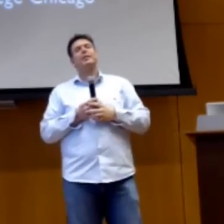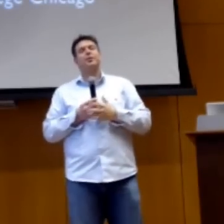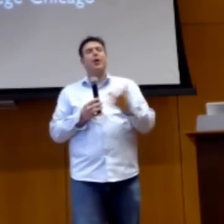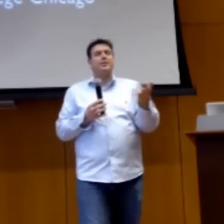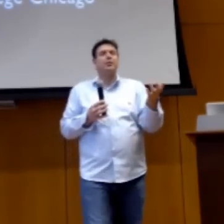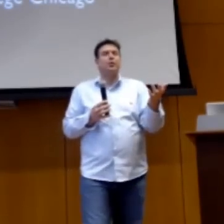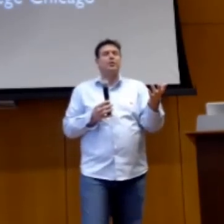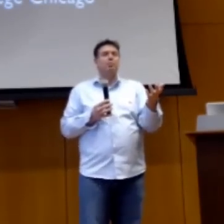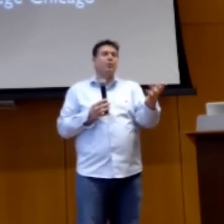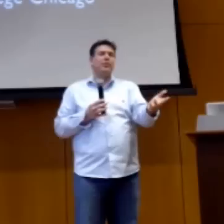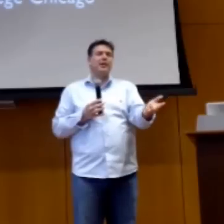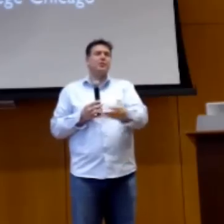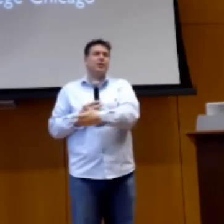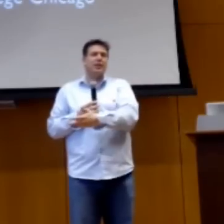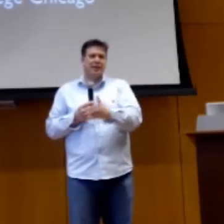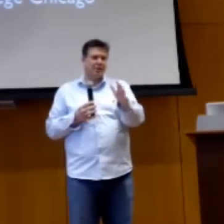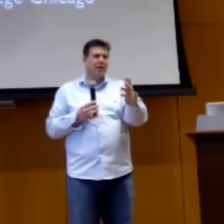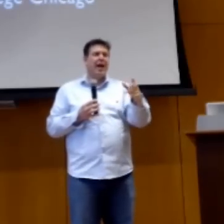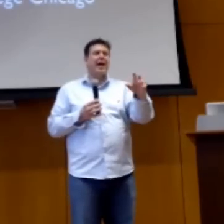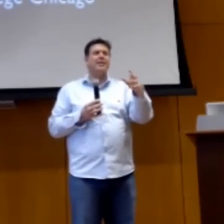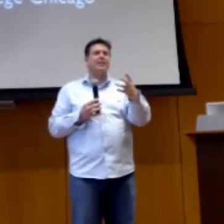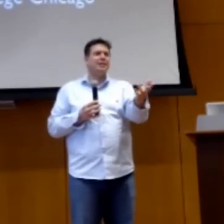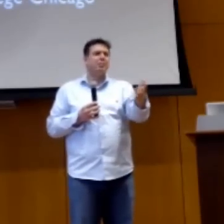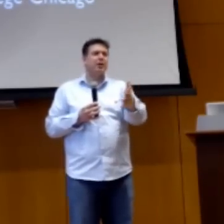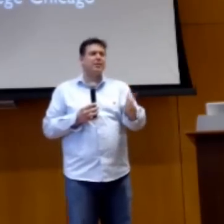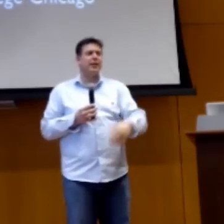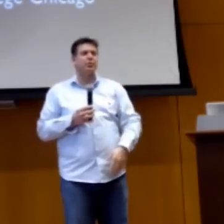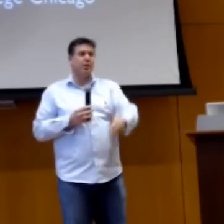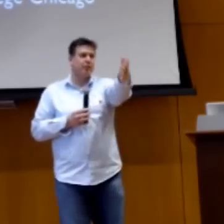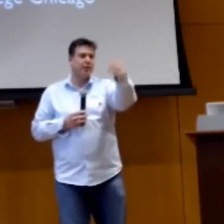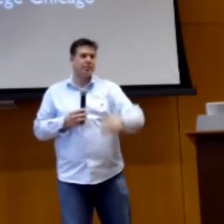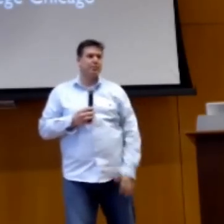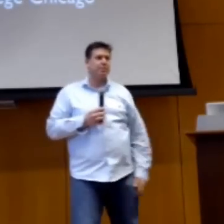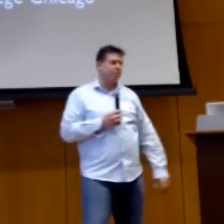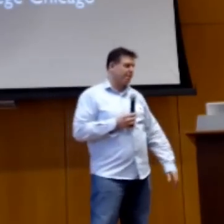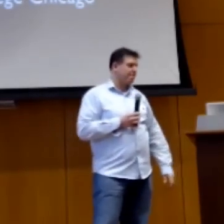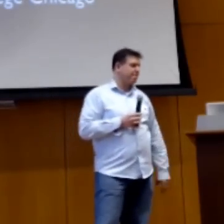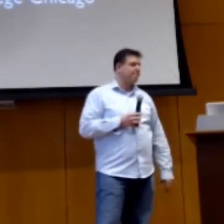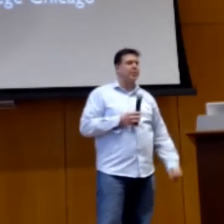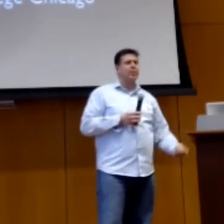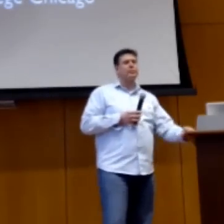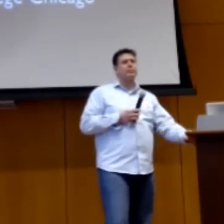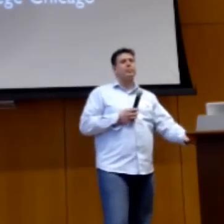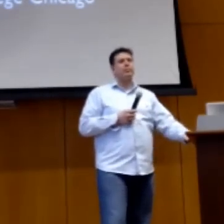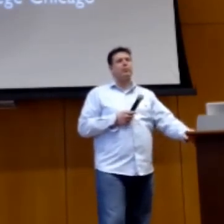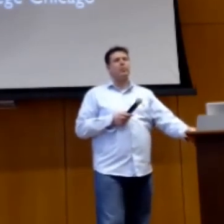So I still learned both English and American Signature. I'm sorry, Drew. You were saying about the